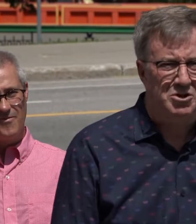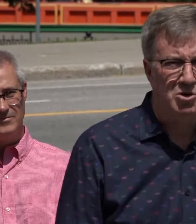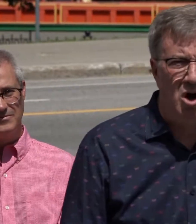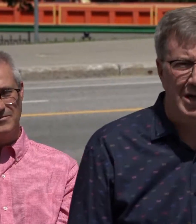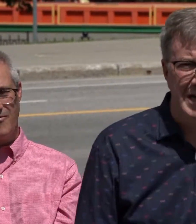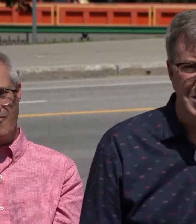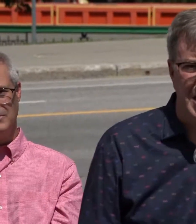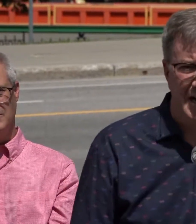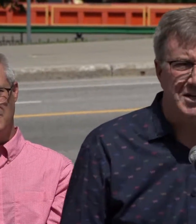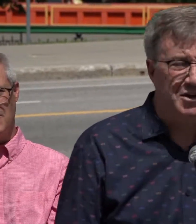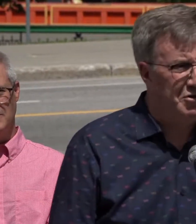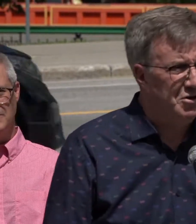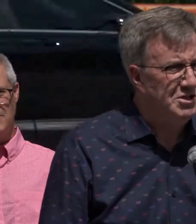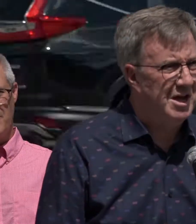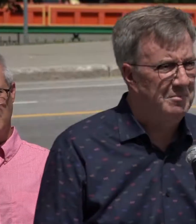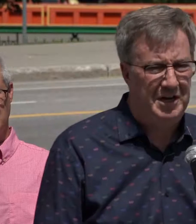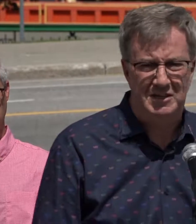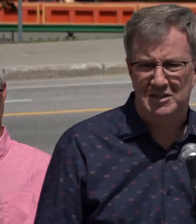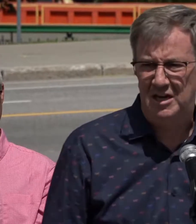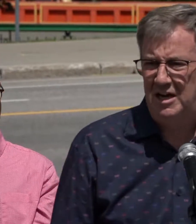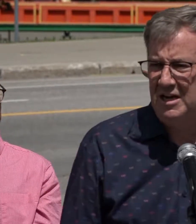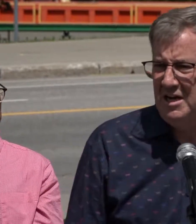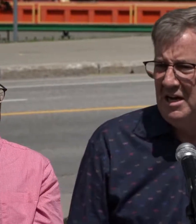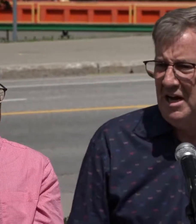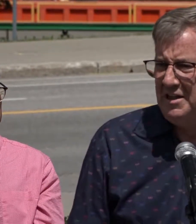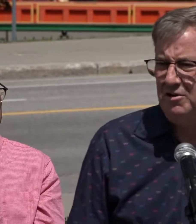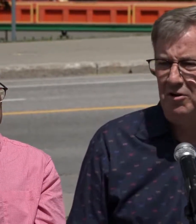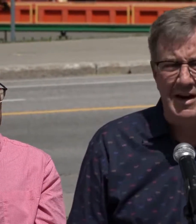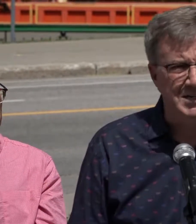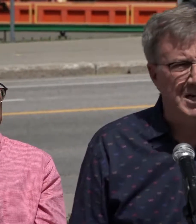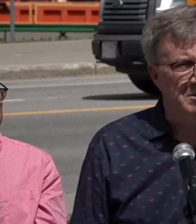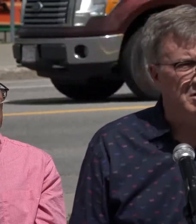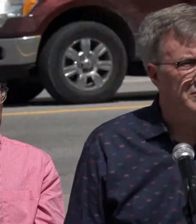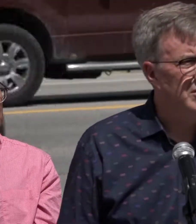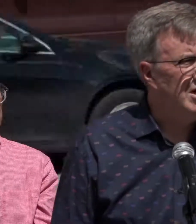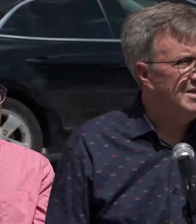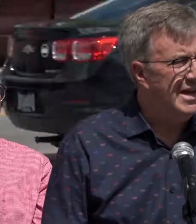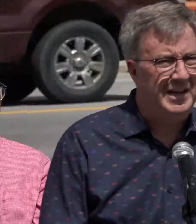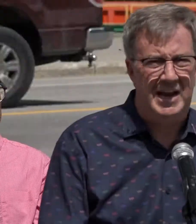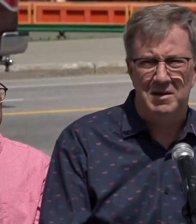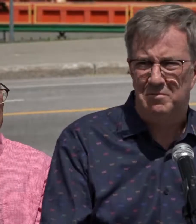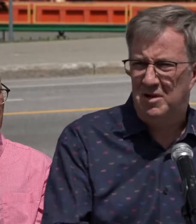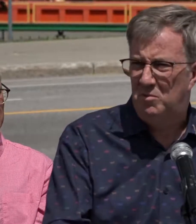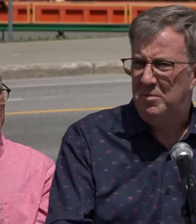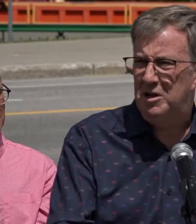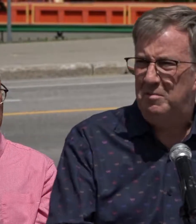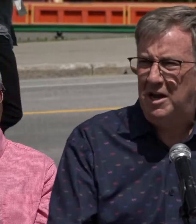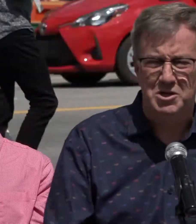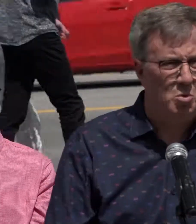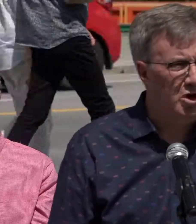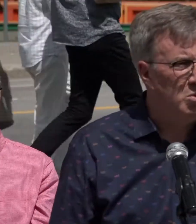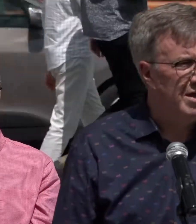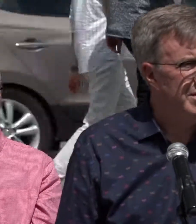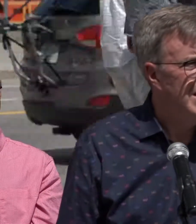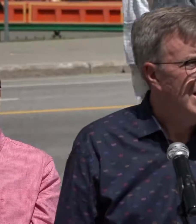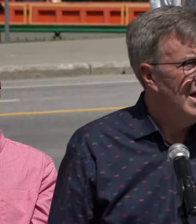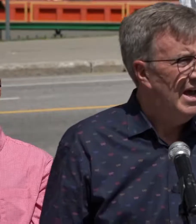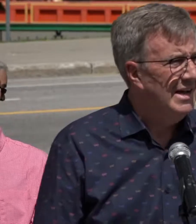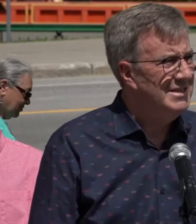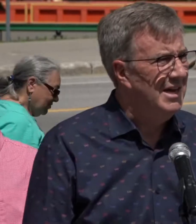my council colleagues, and I'd like to introduce them because they're a great team of dedicated women and men to work